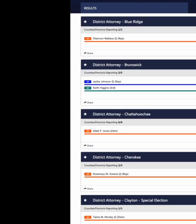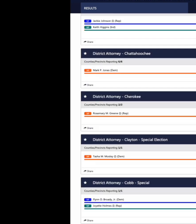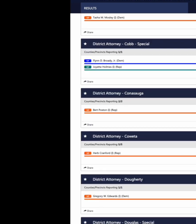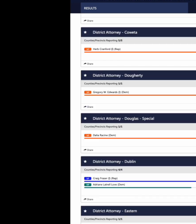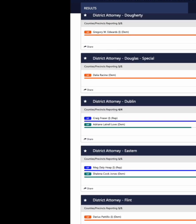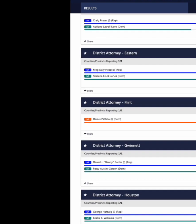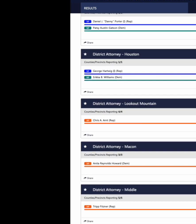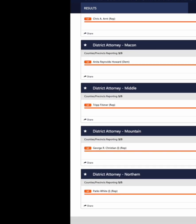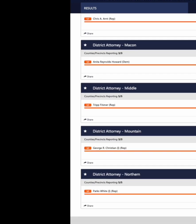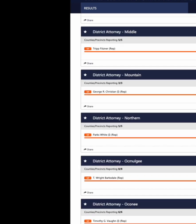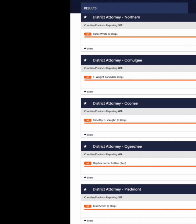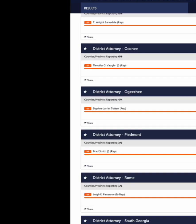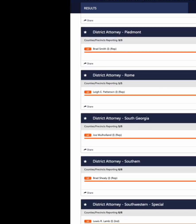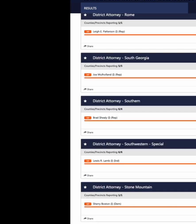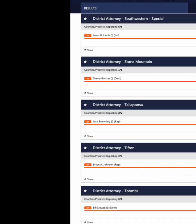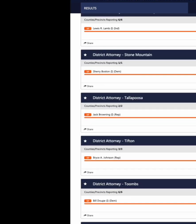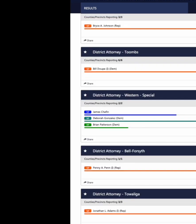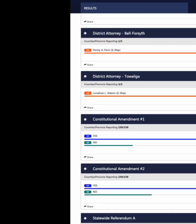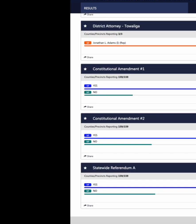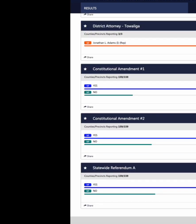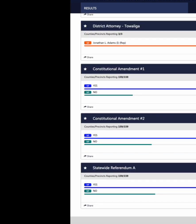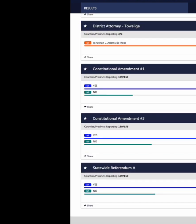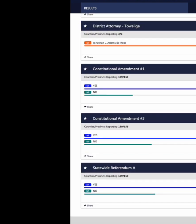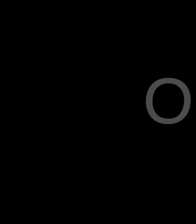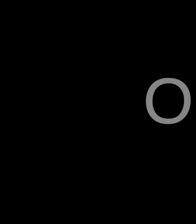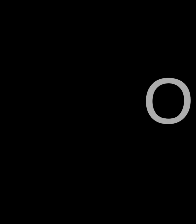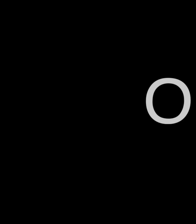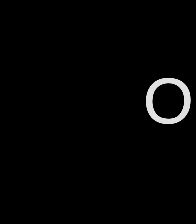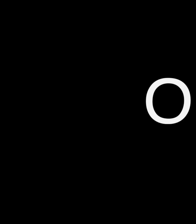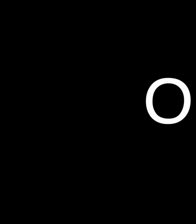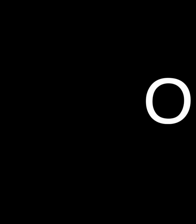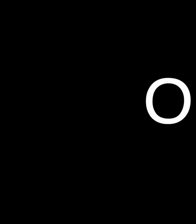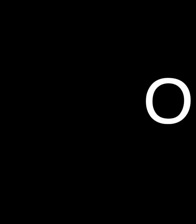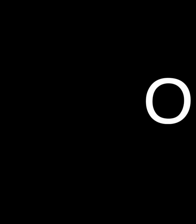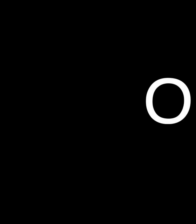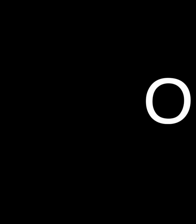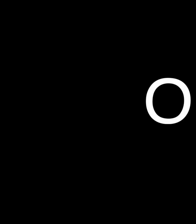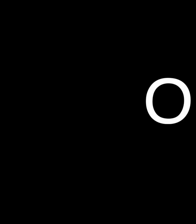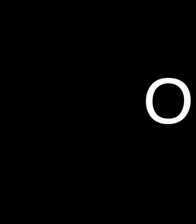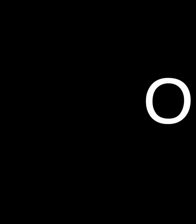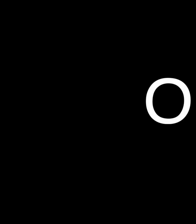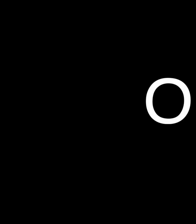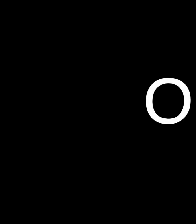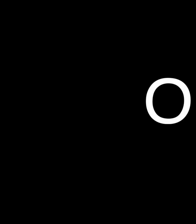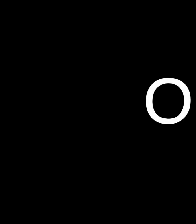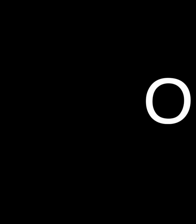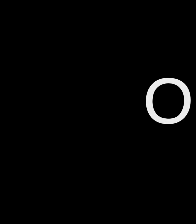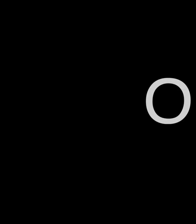you're only checking one.